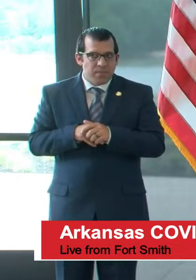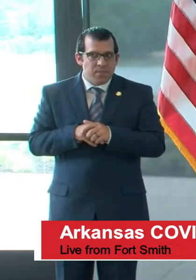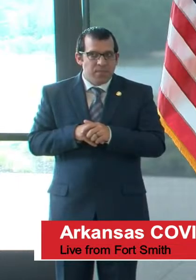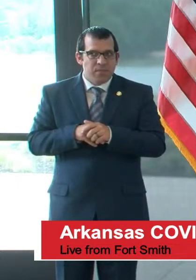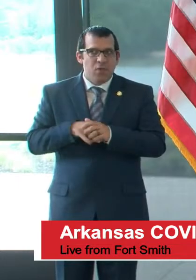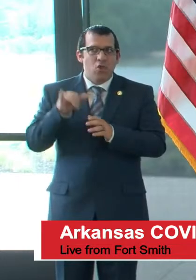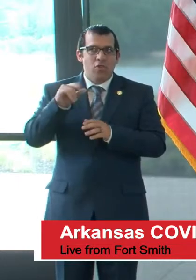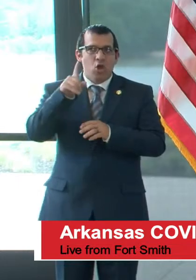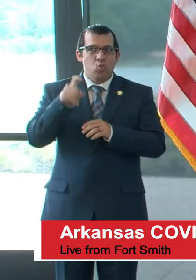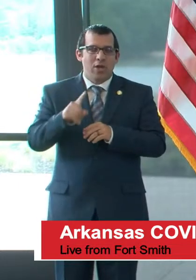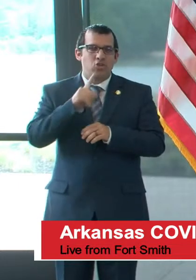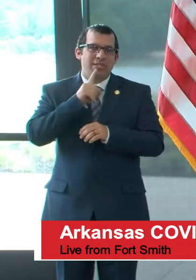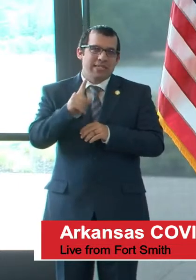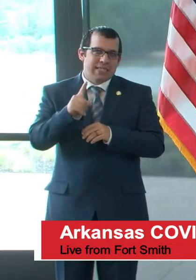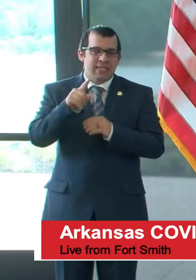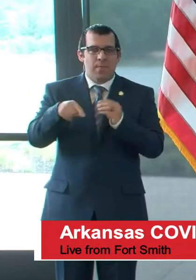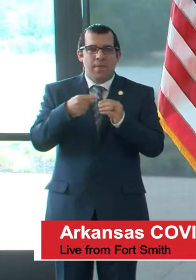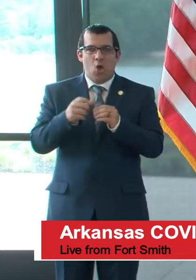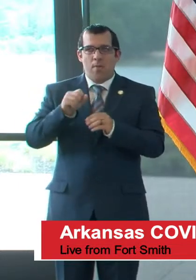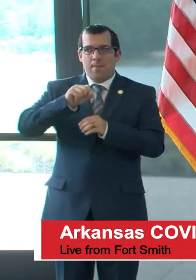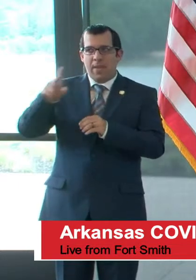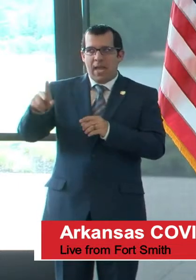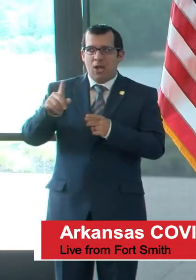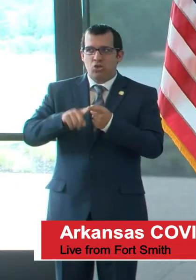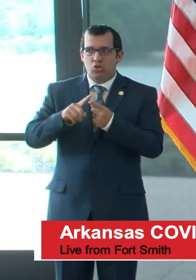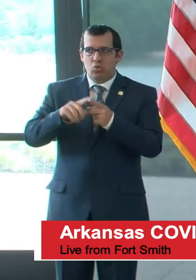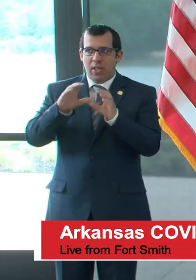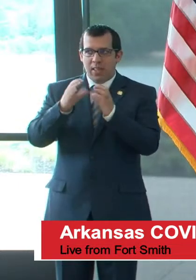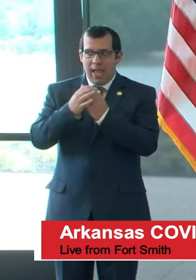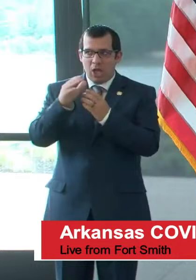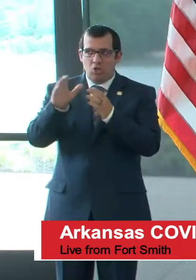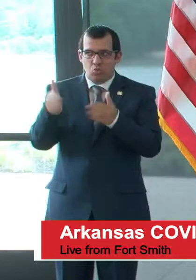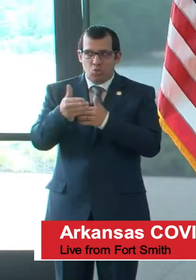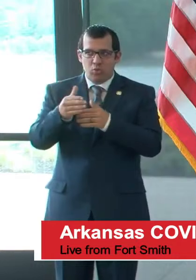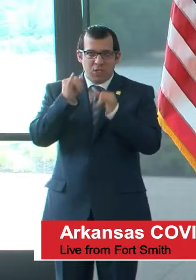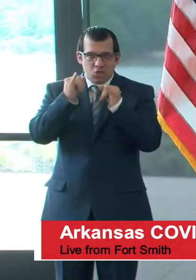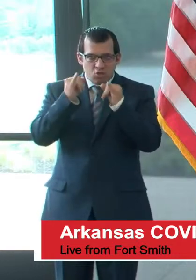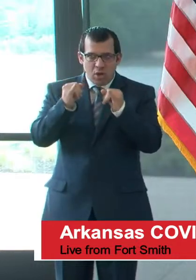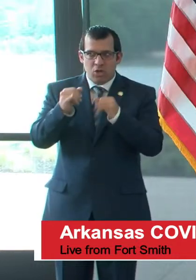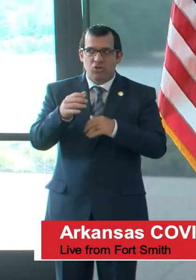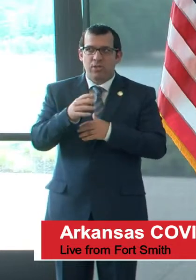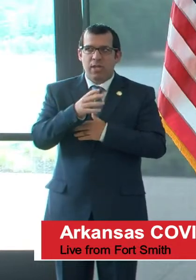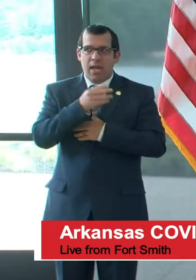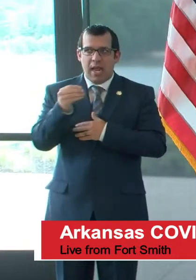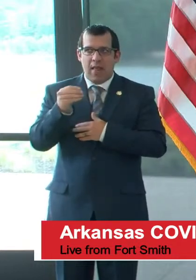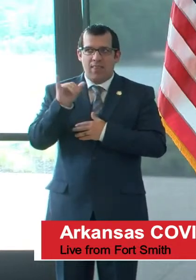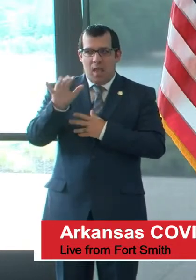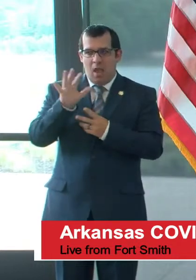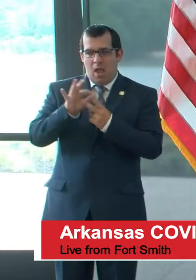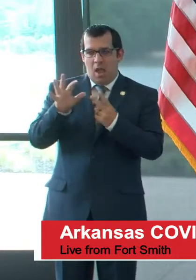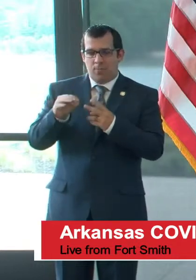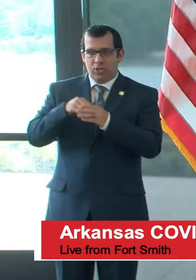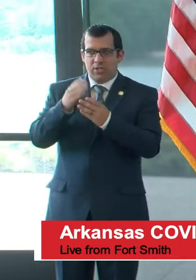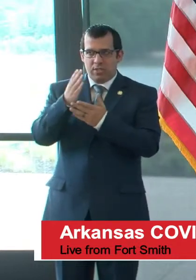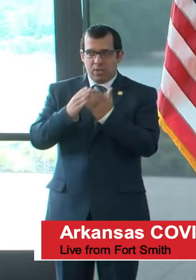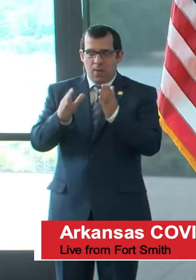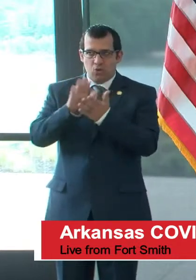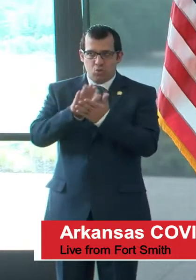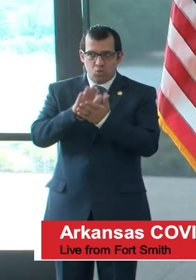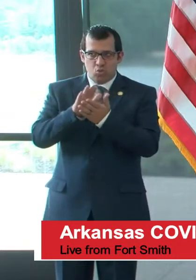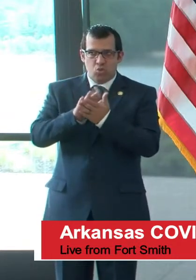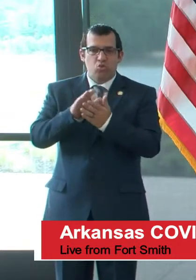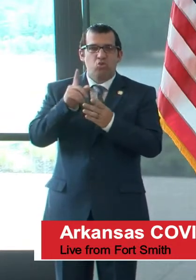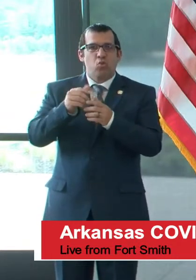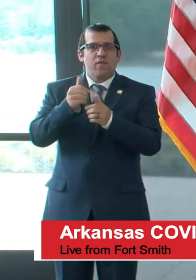Well, the question is about returning to classroom instruction and the option in some schools to